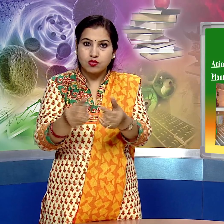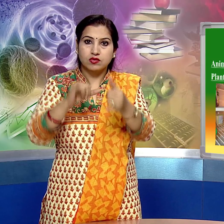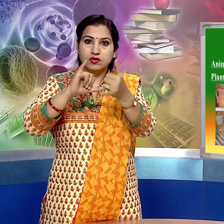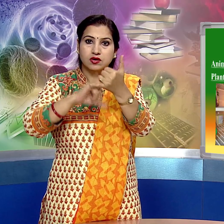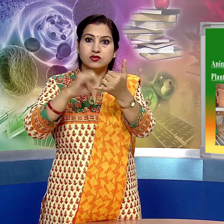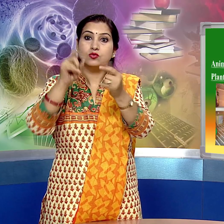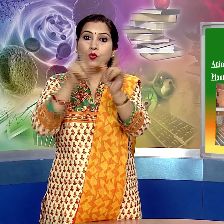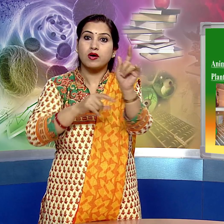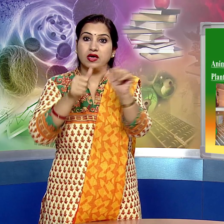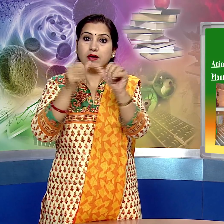soya bean,